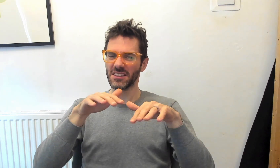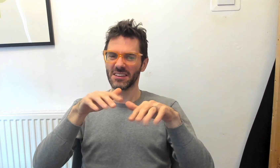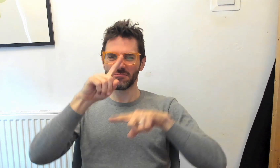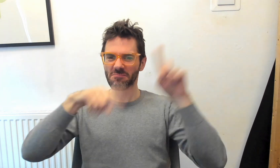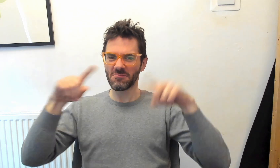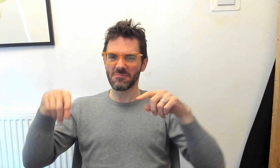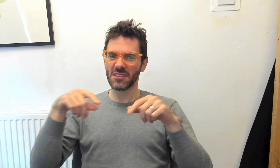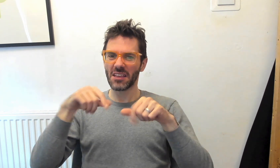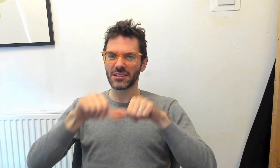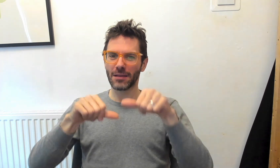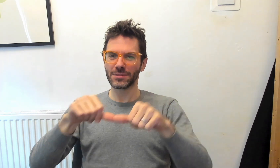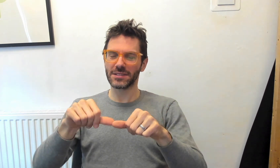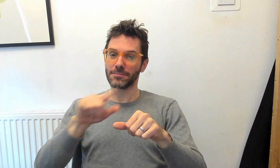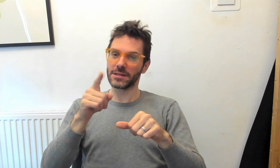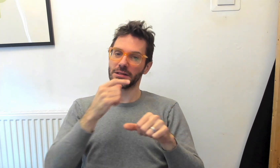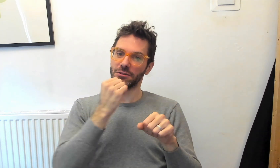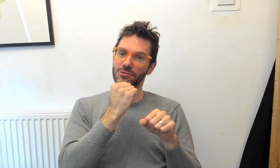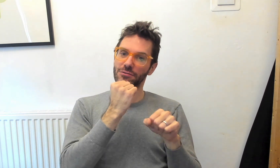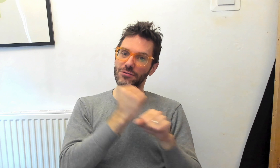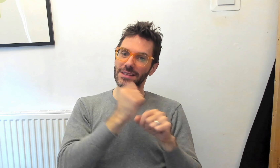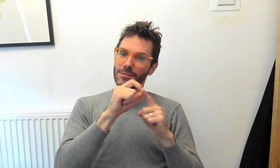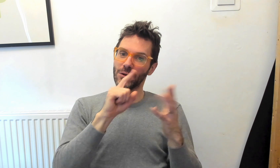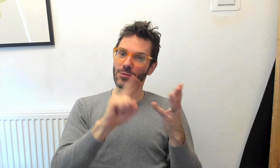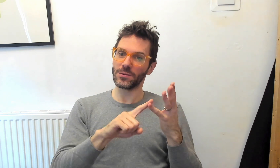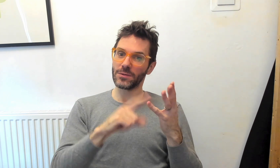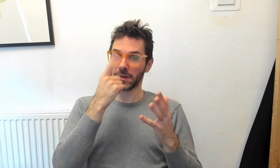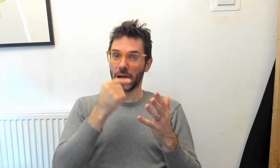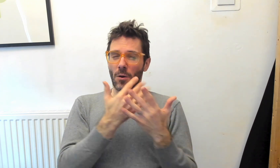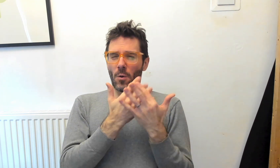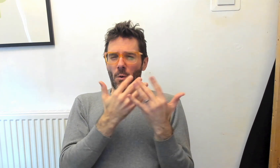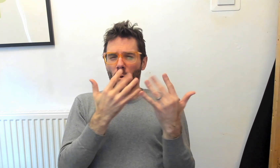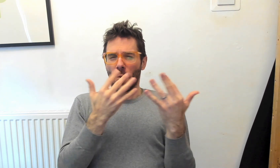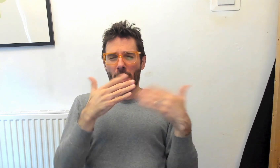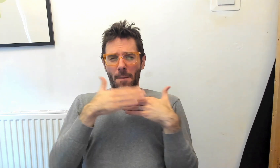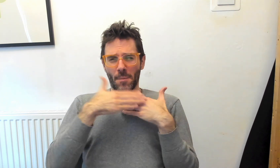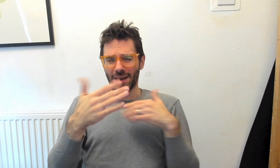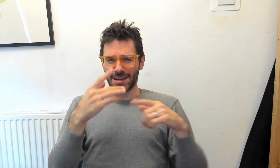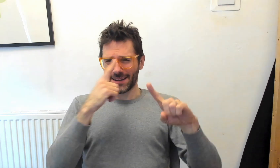different algorithms, but a GPU can do magnitudes more